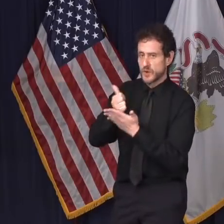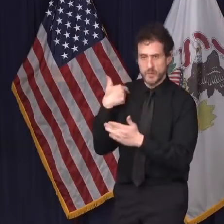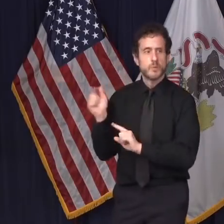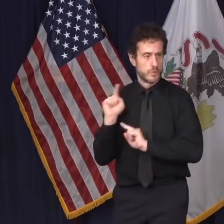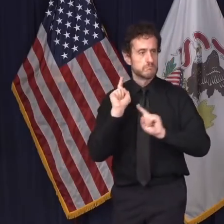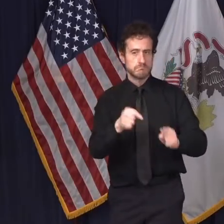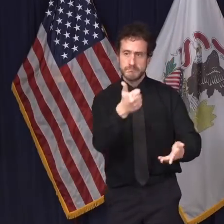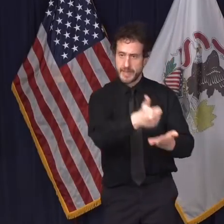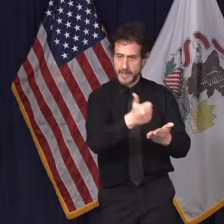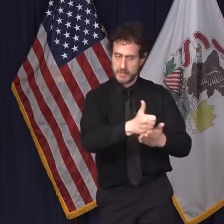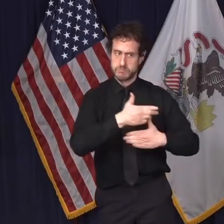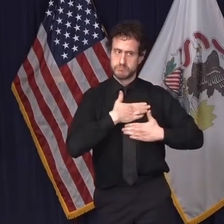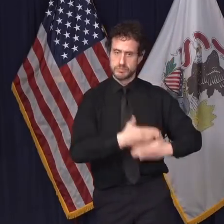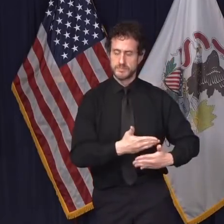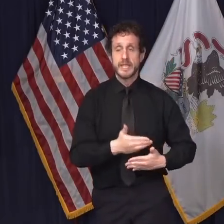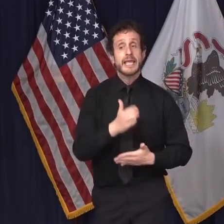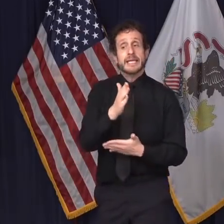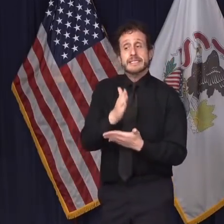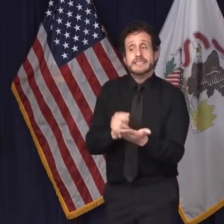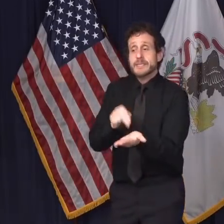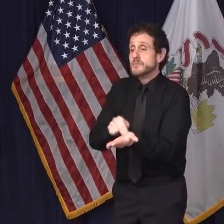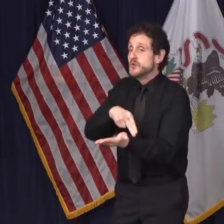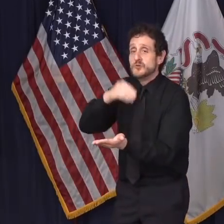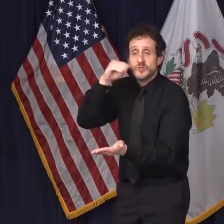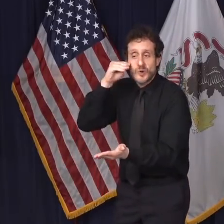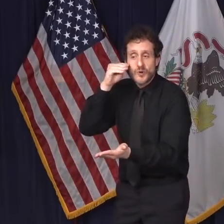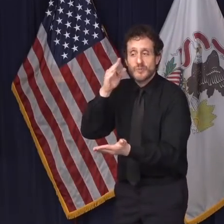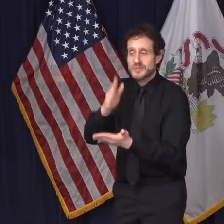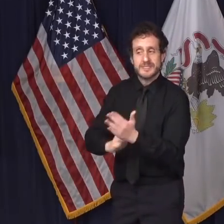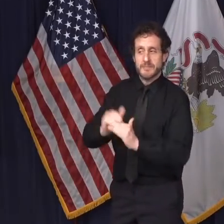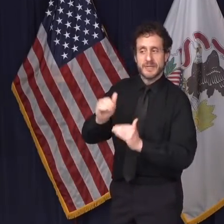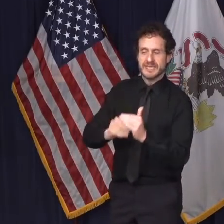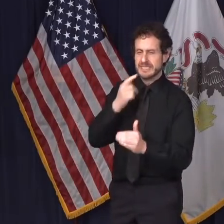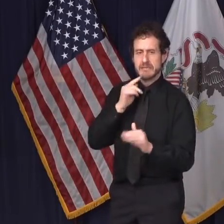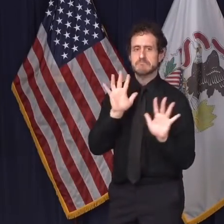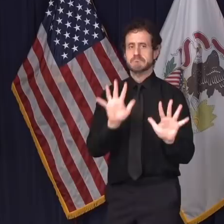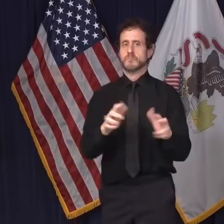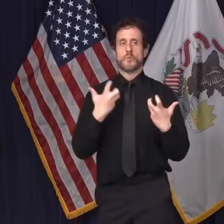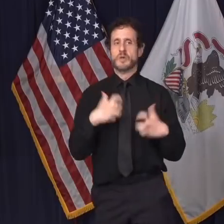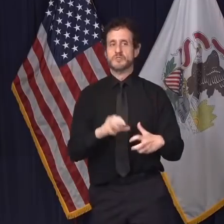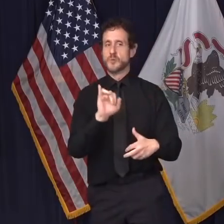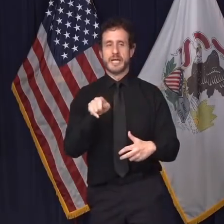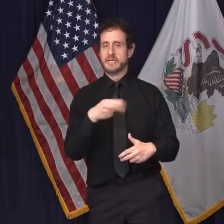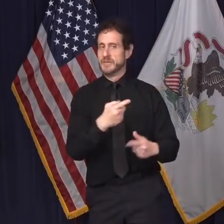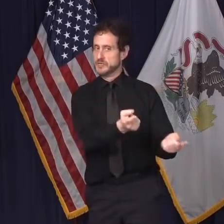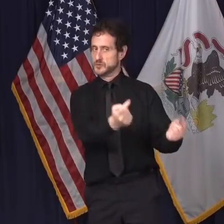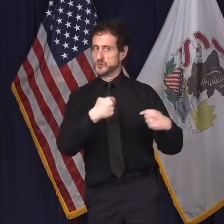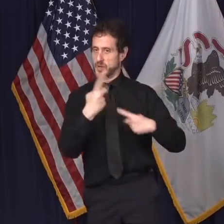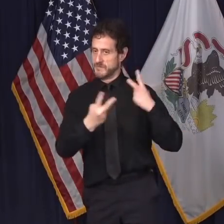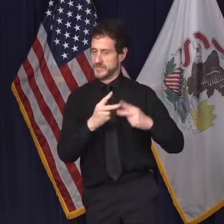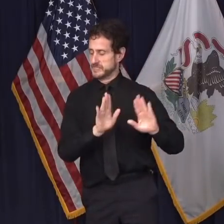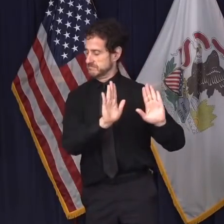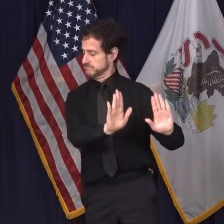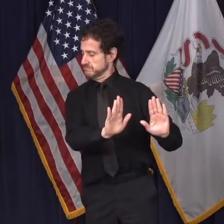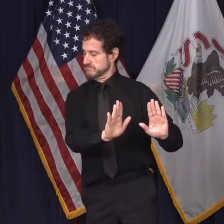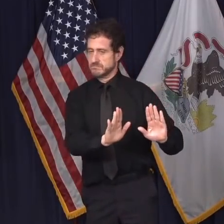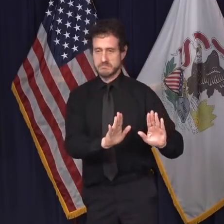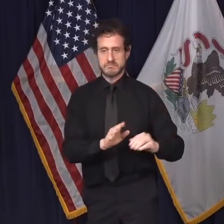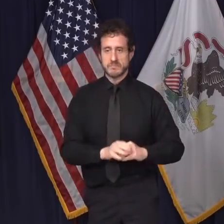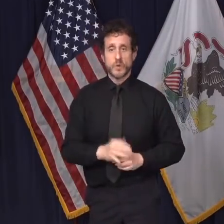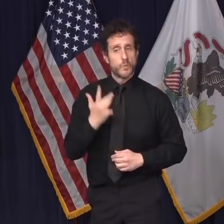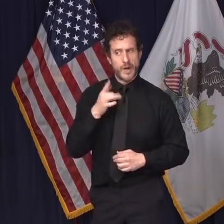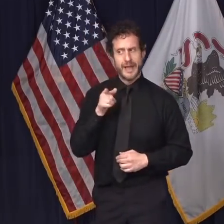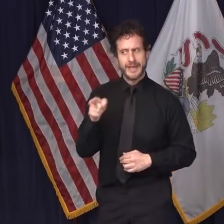care facilities opt out of the free assistance of IDPH's response teams, sometimes because